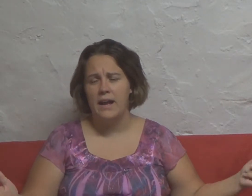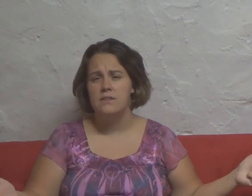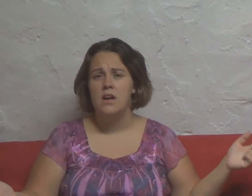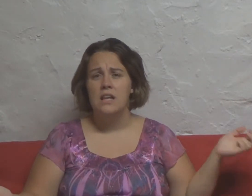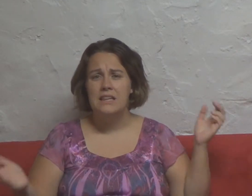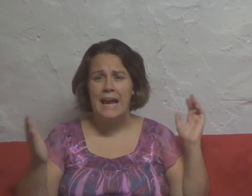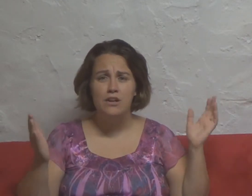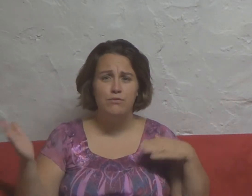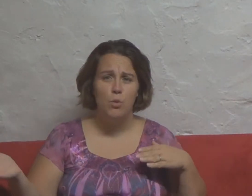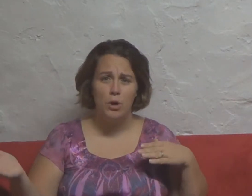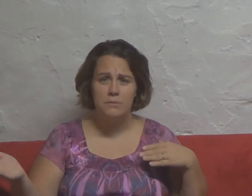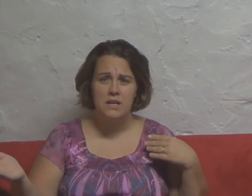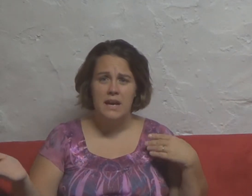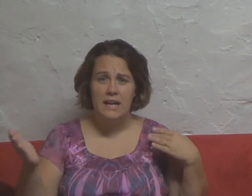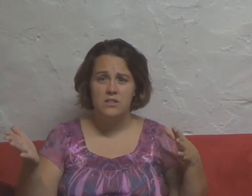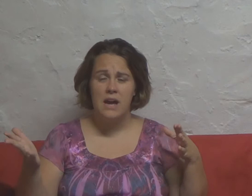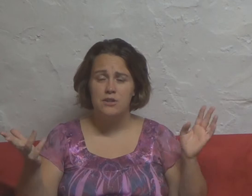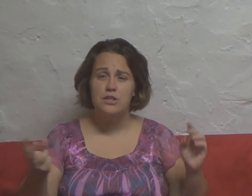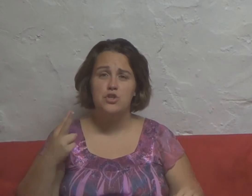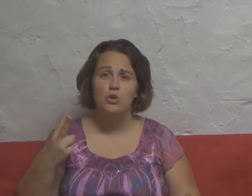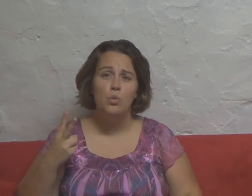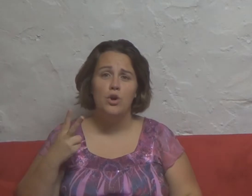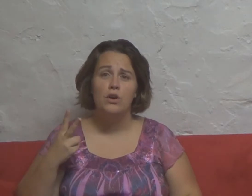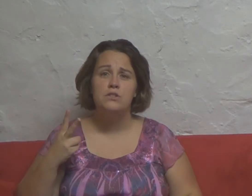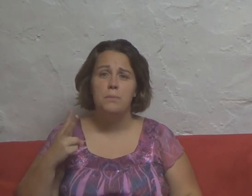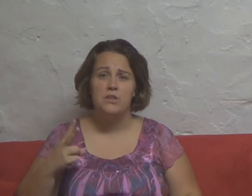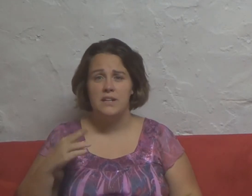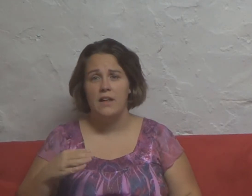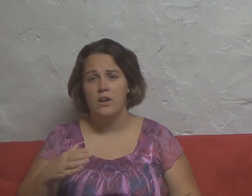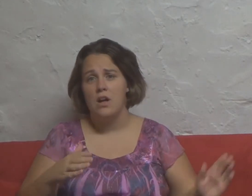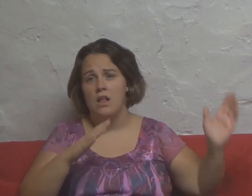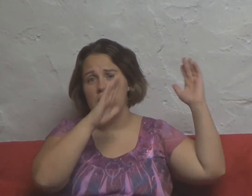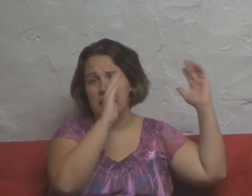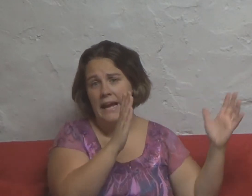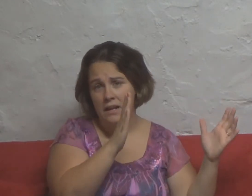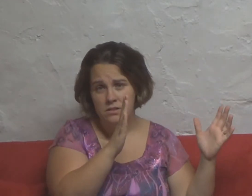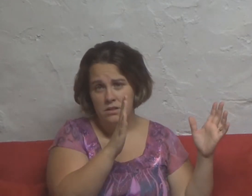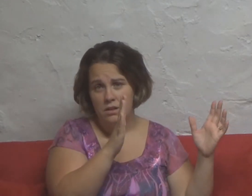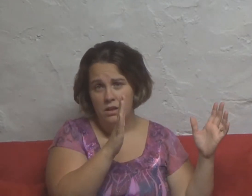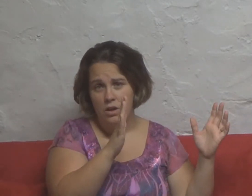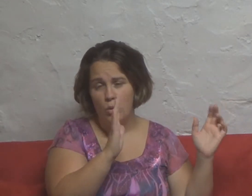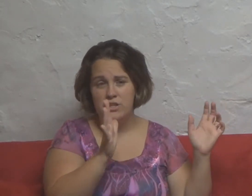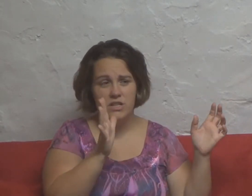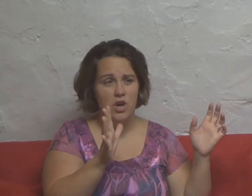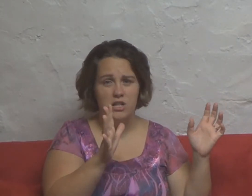And landforms is actually 2 words put together. Land, which talks